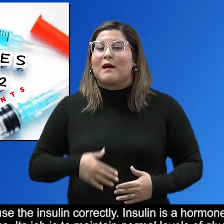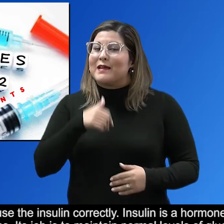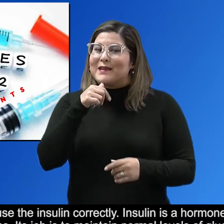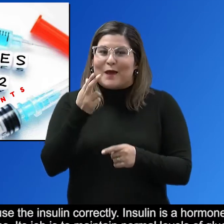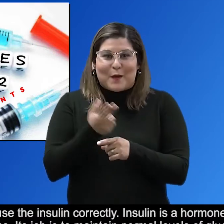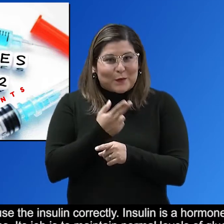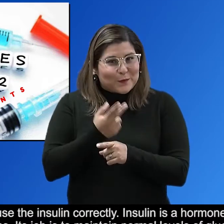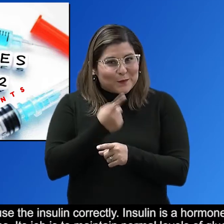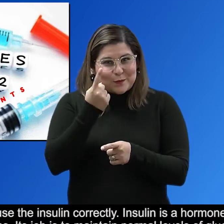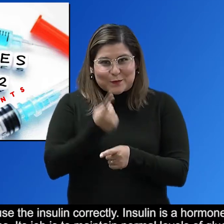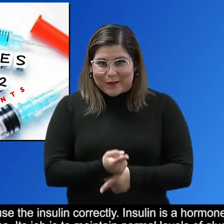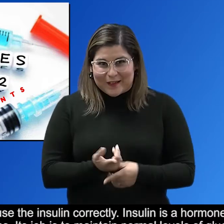use the insulin correctly.